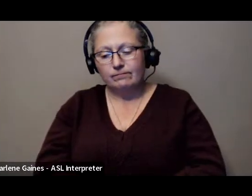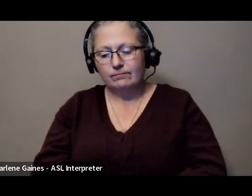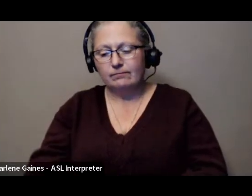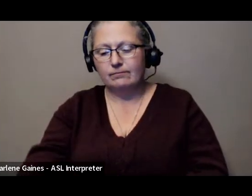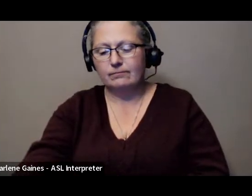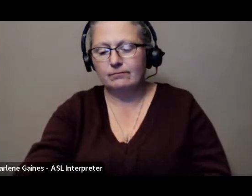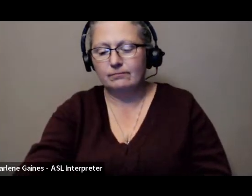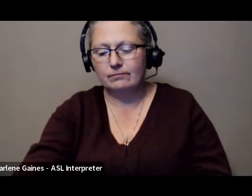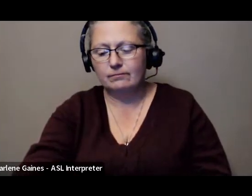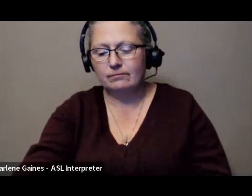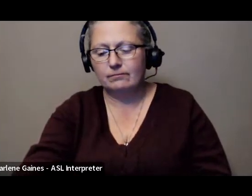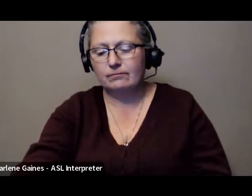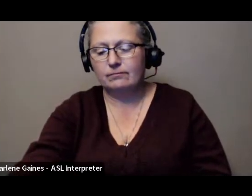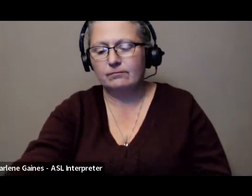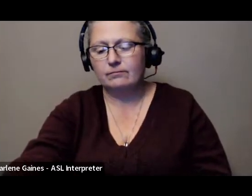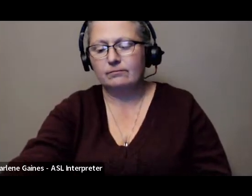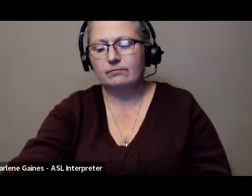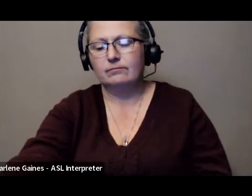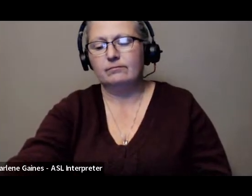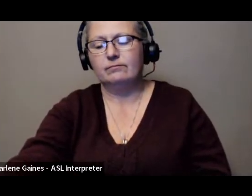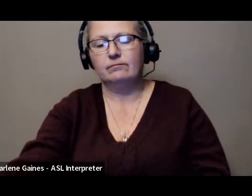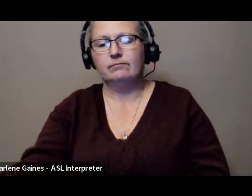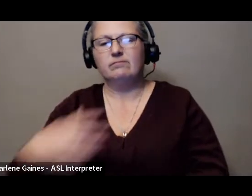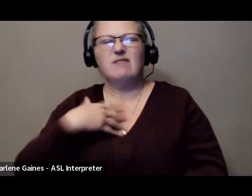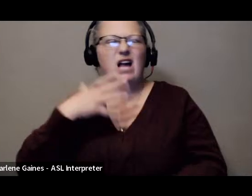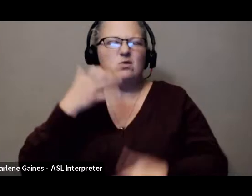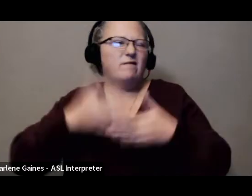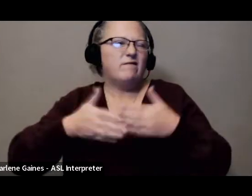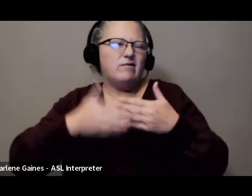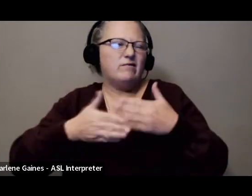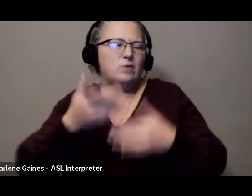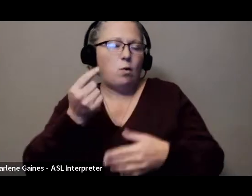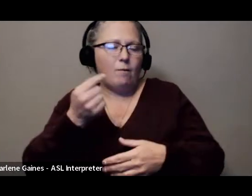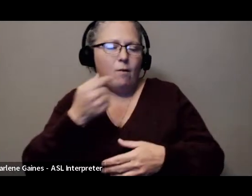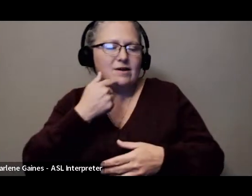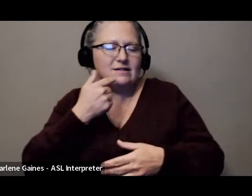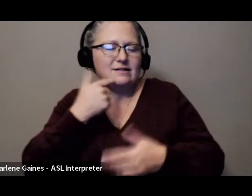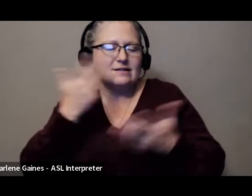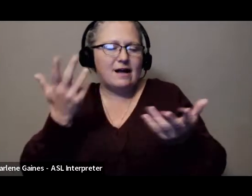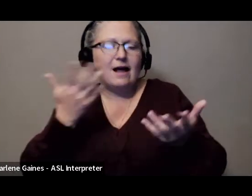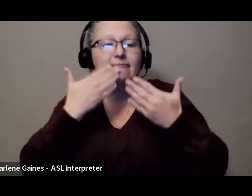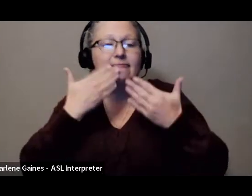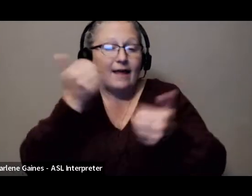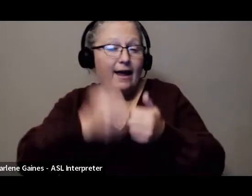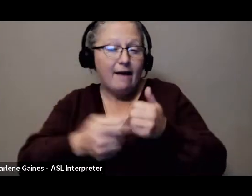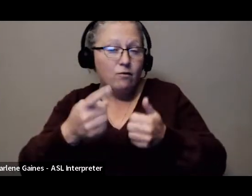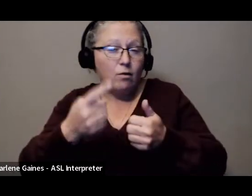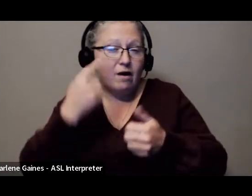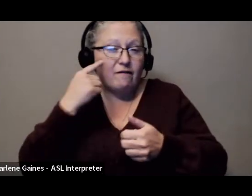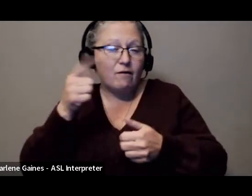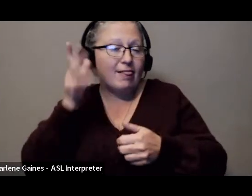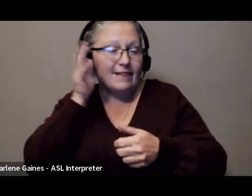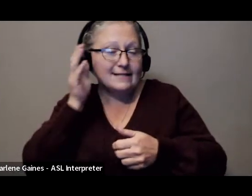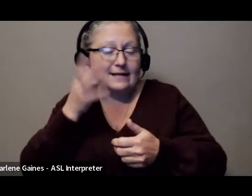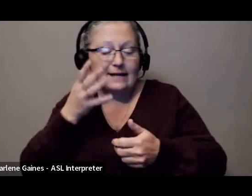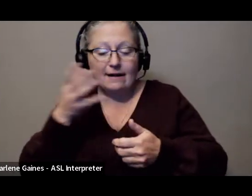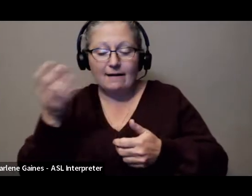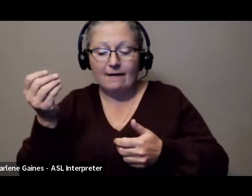You know, we're gonna. I know. I just want to wrap this up and just say one more thing that I want to thank everybody for listening